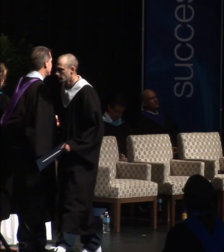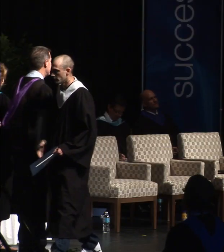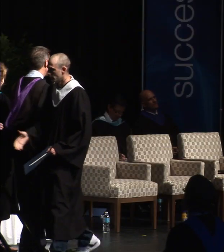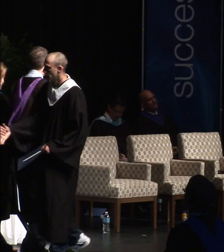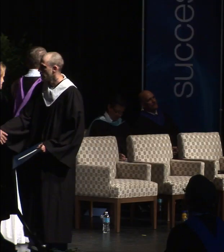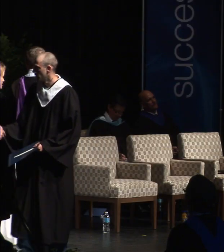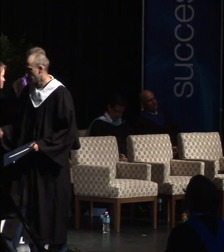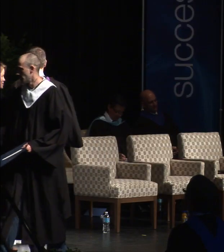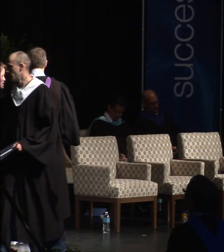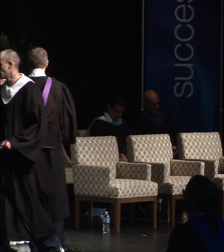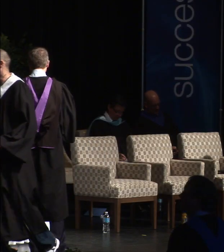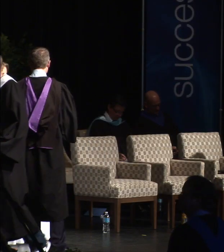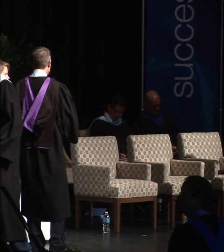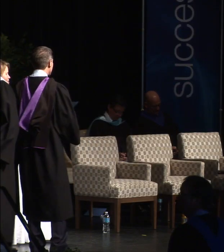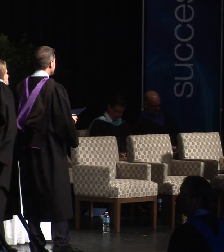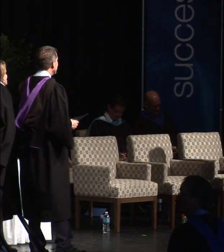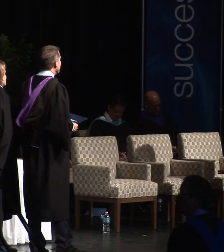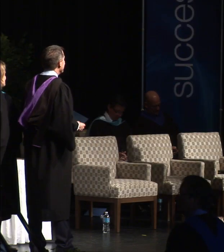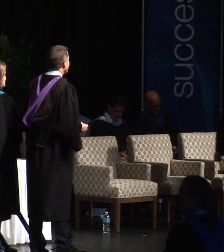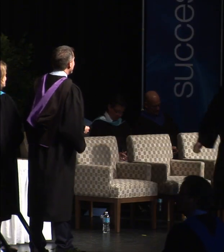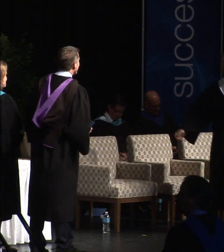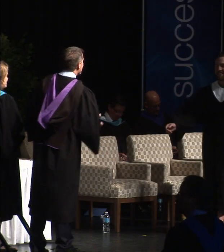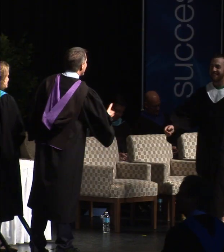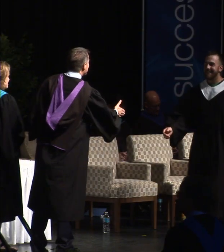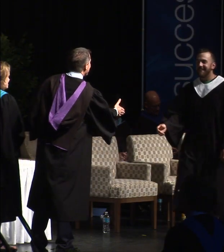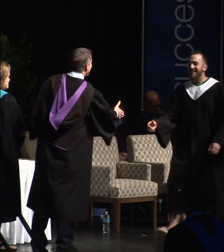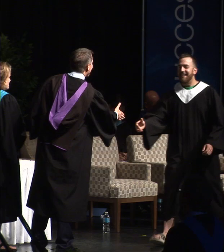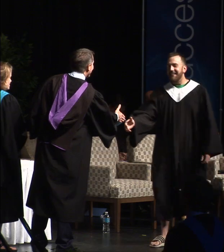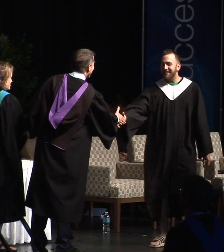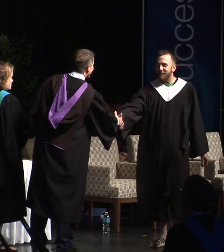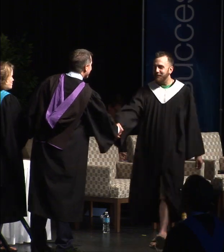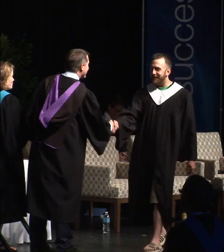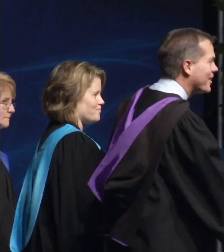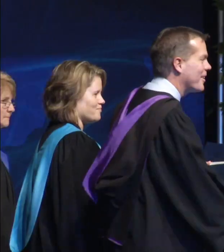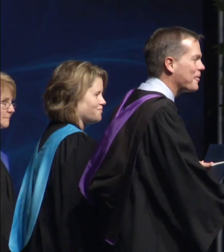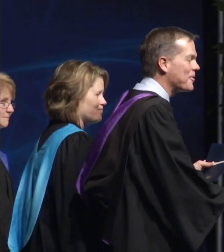Benjamin Kyle Jodry, honors.